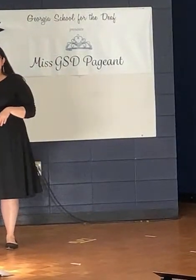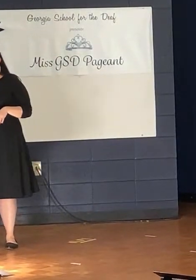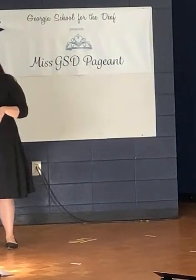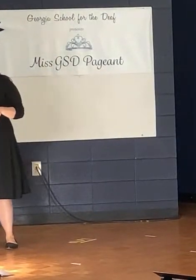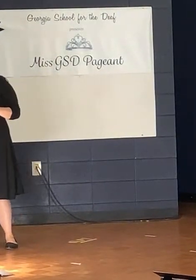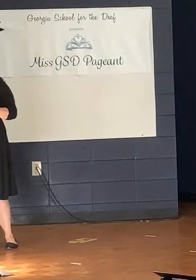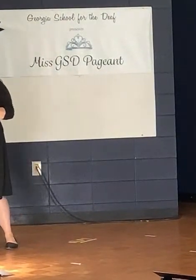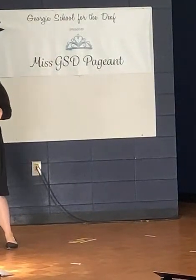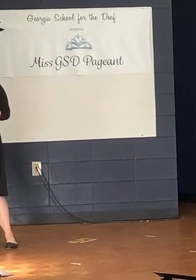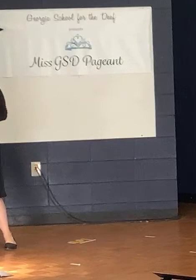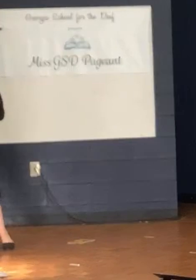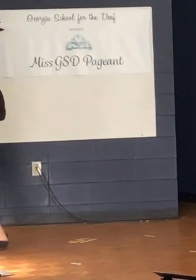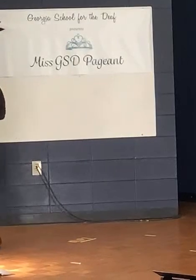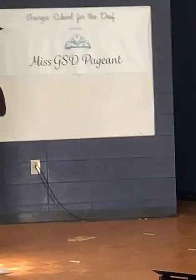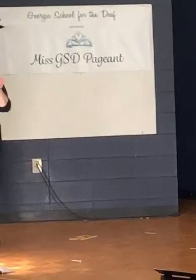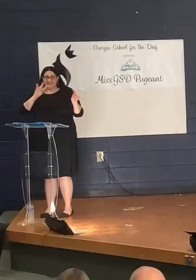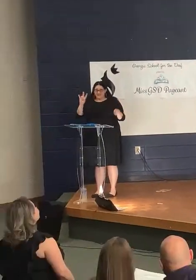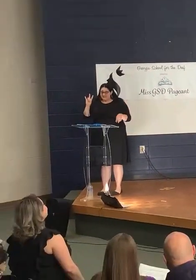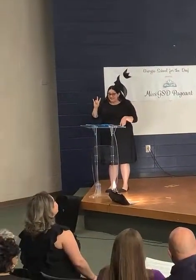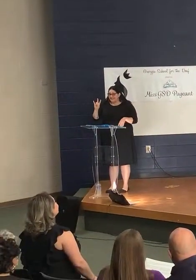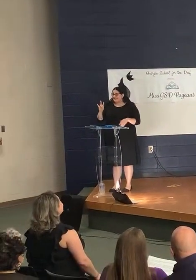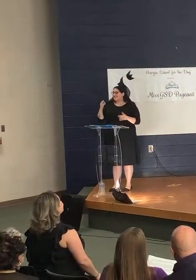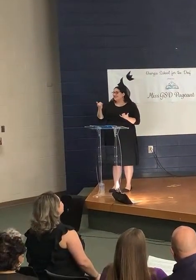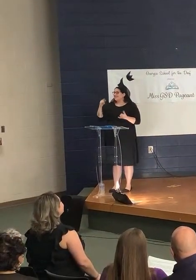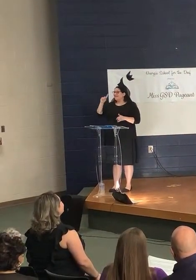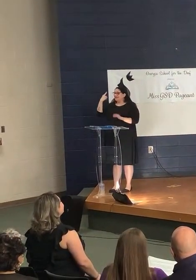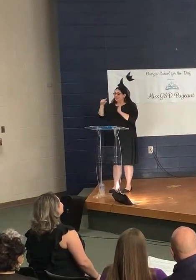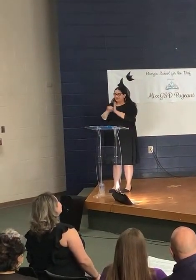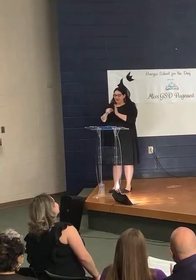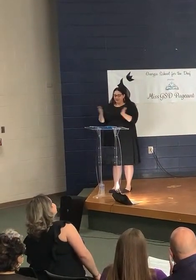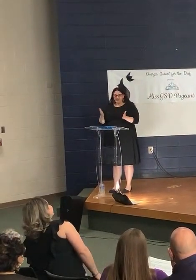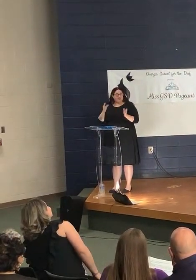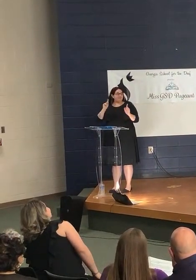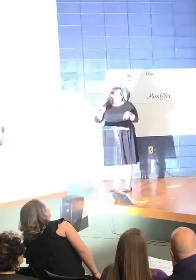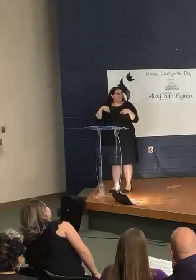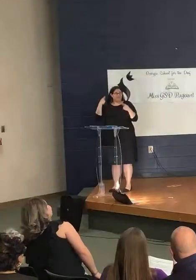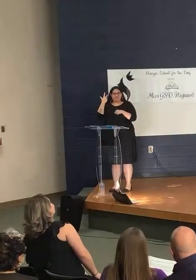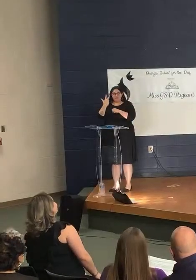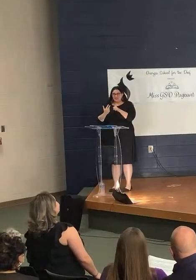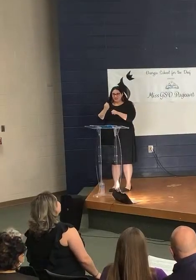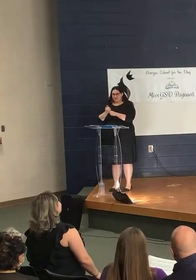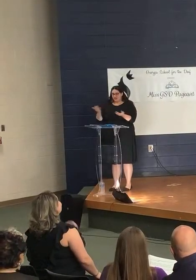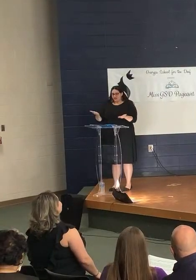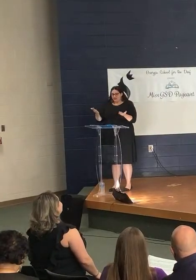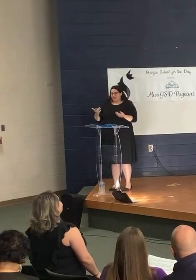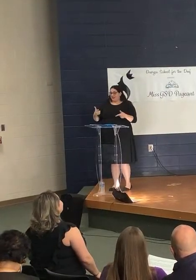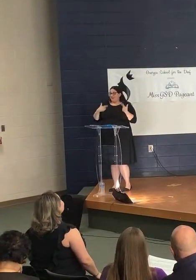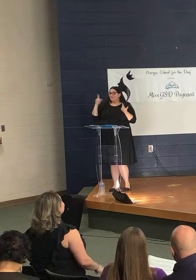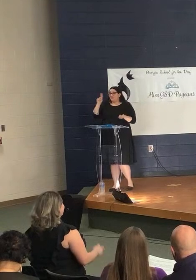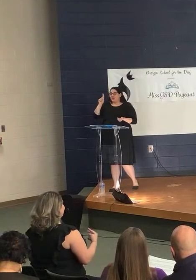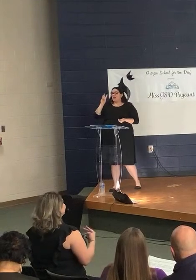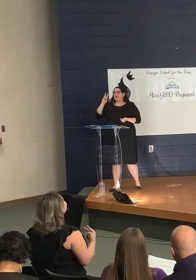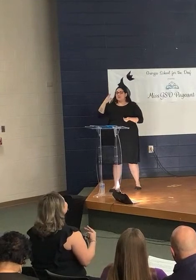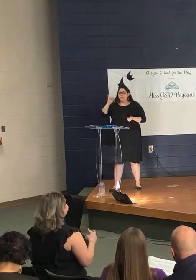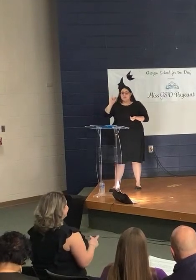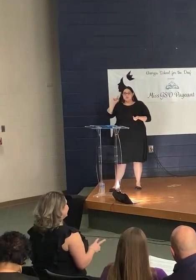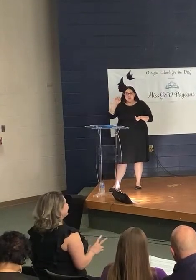This beautiful young lady is Autumn Hyatt, and she's in first grade here. She's 7 years old. She's been here at GSD for